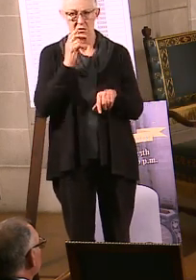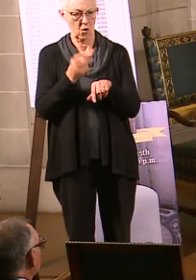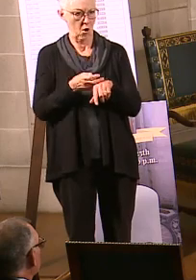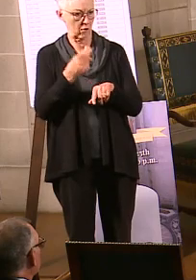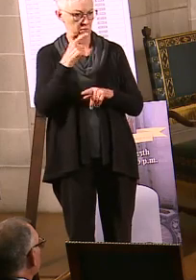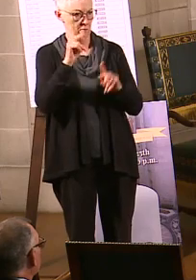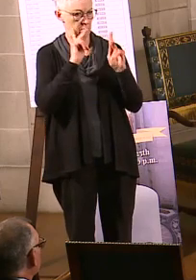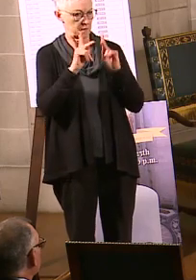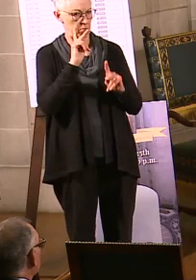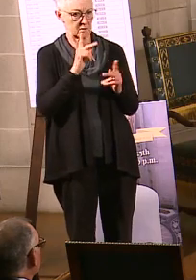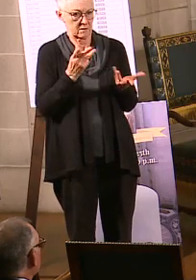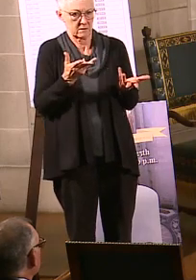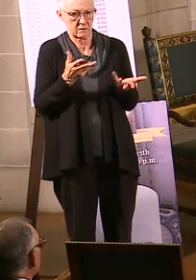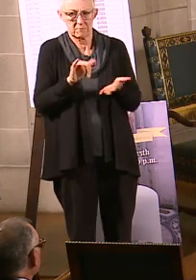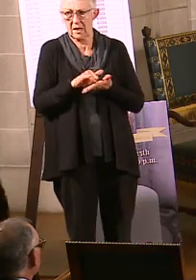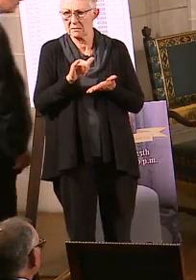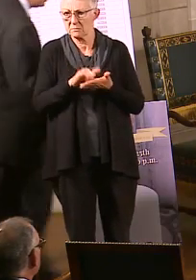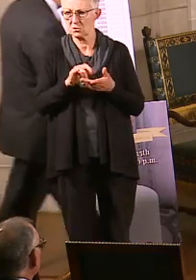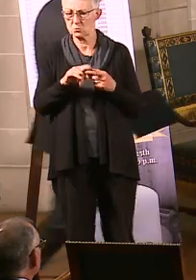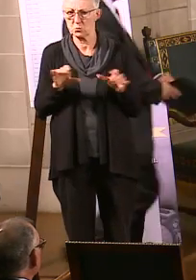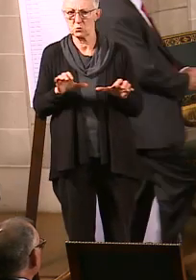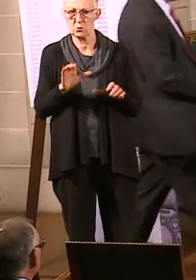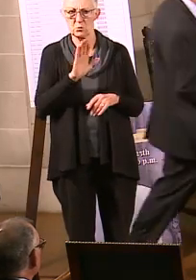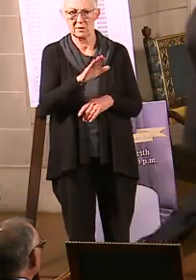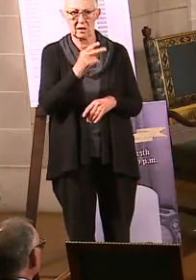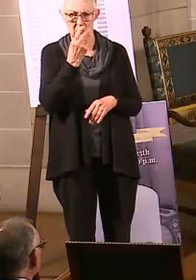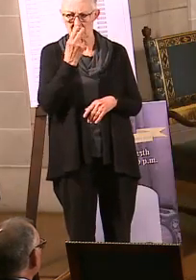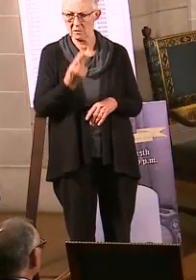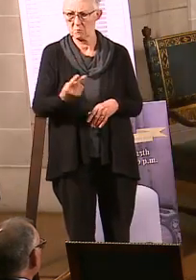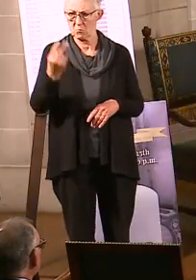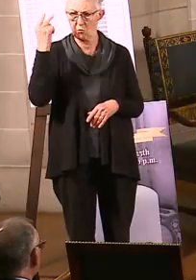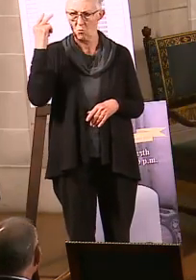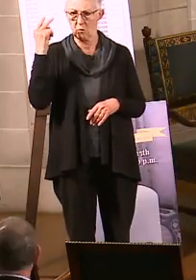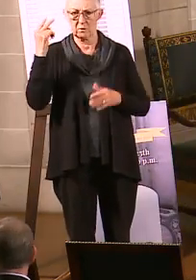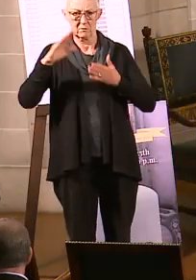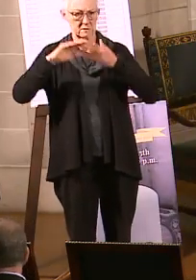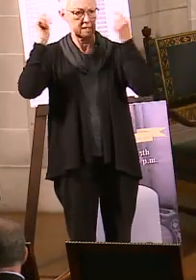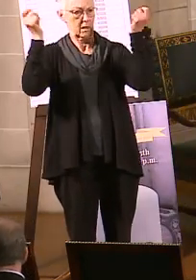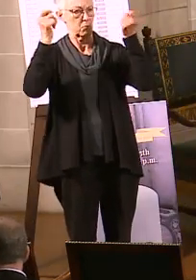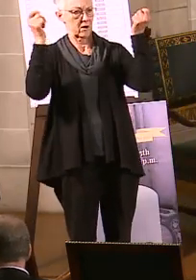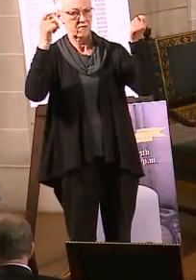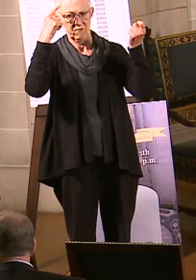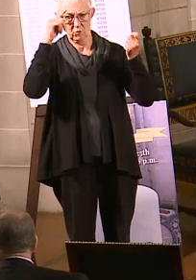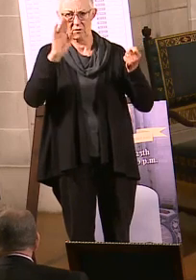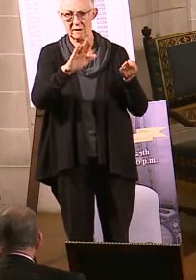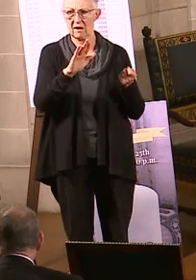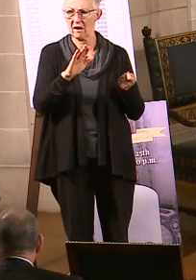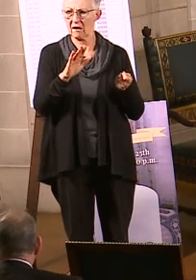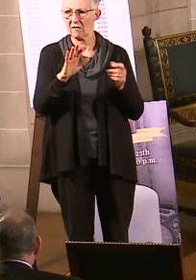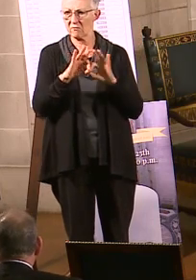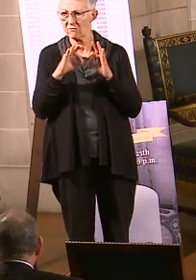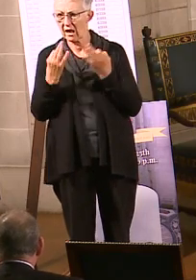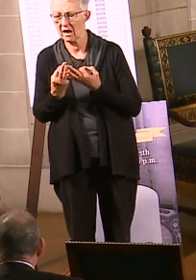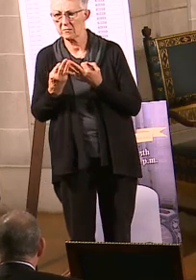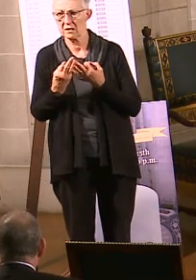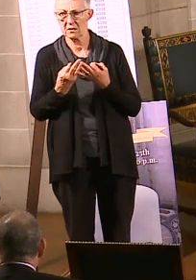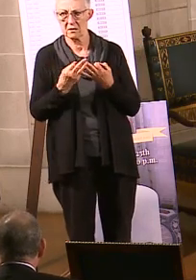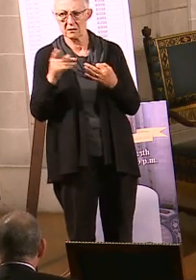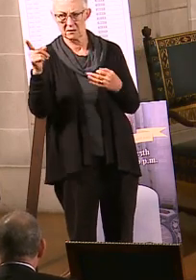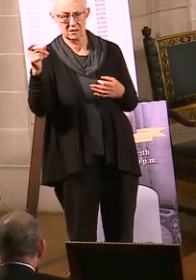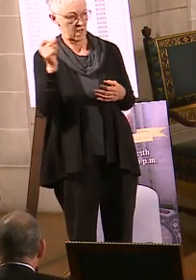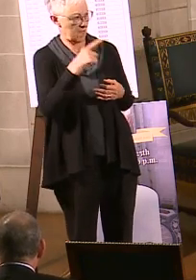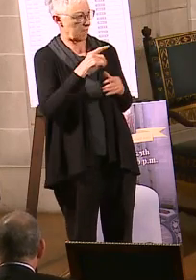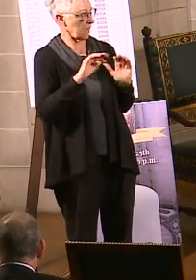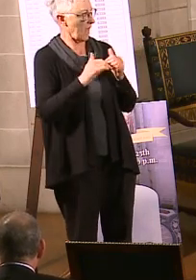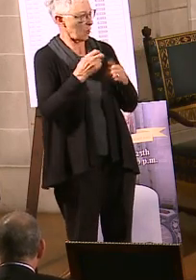their typical Memorial Day services for their fallen family members, heroes, that kind of thing. Can you kind of talk about how difficult it is for